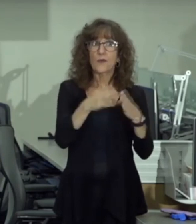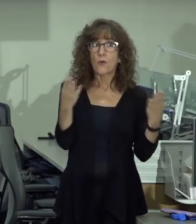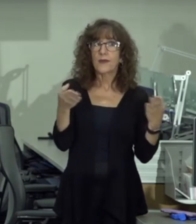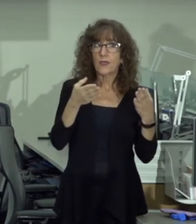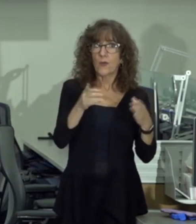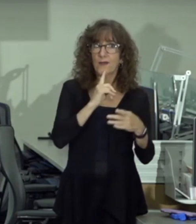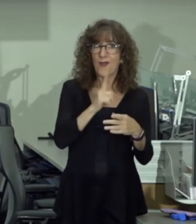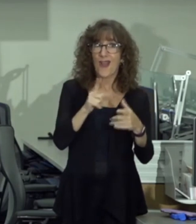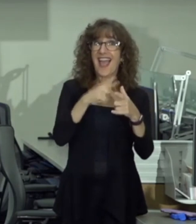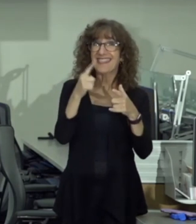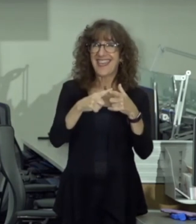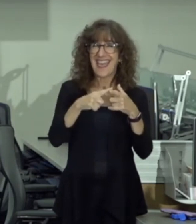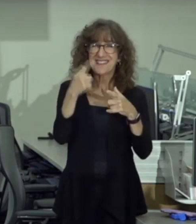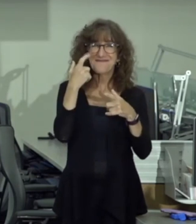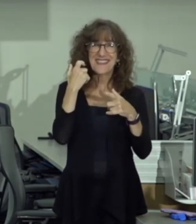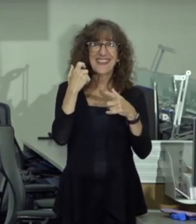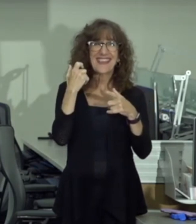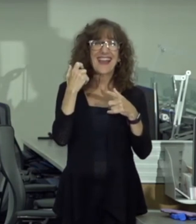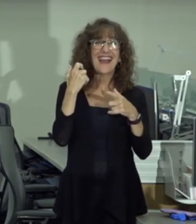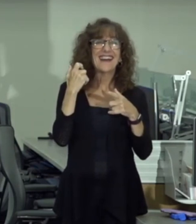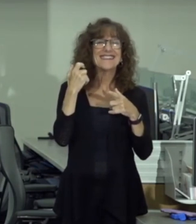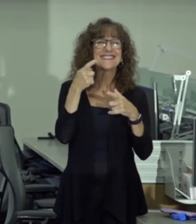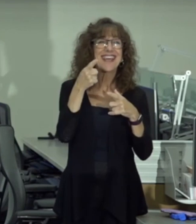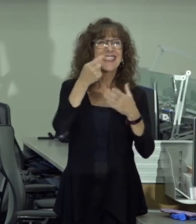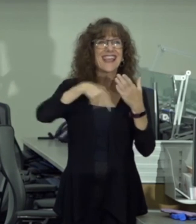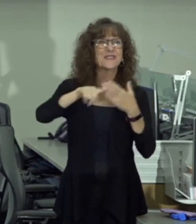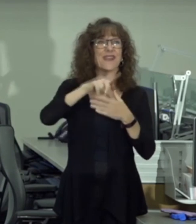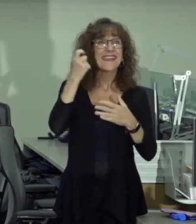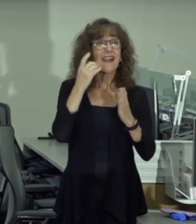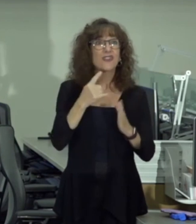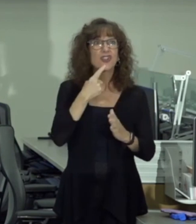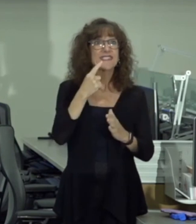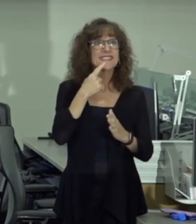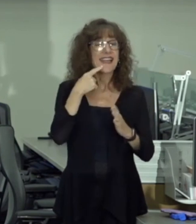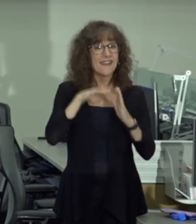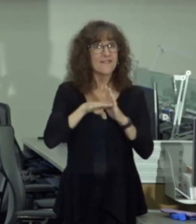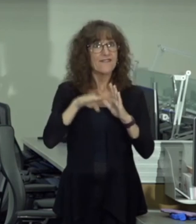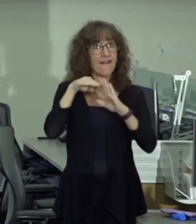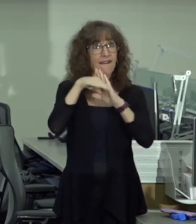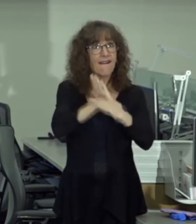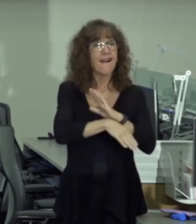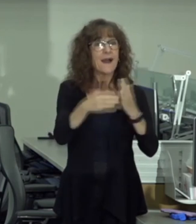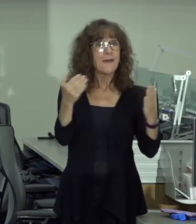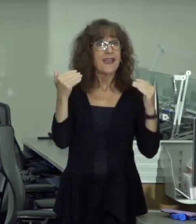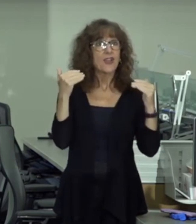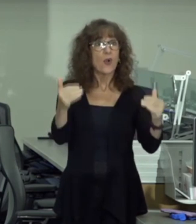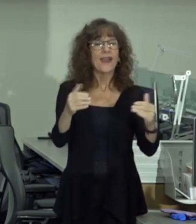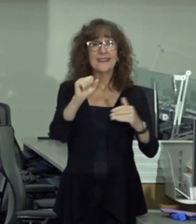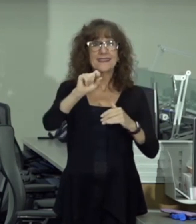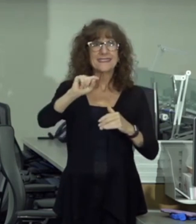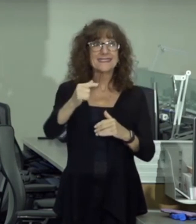are. And then, since we're an impatient species, next week the governor said if the trends continue, he might go ahead and go with stage